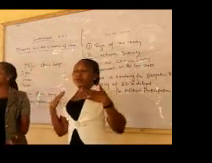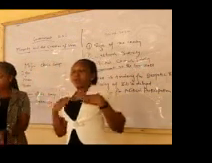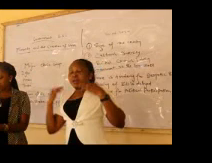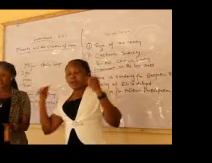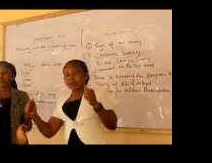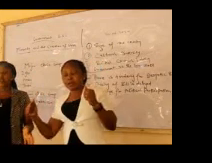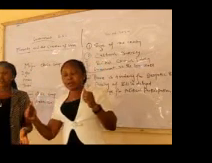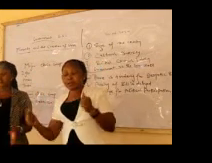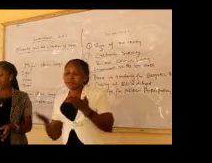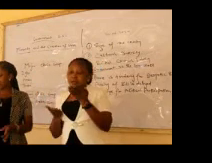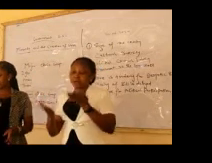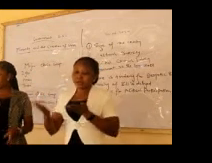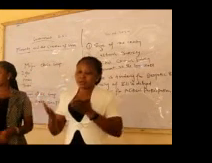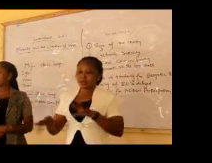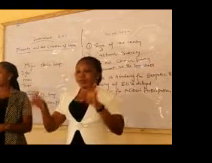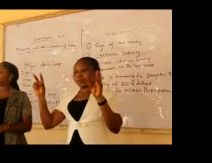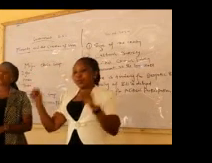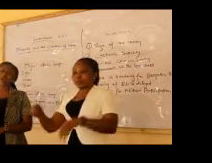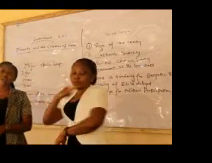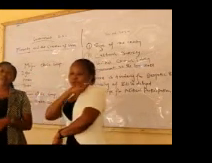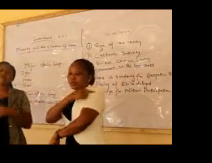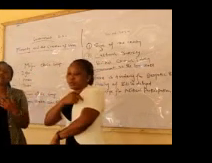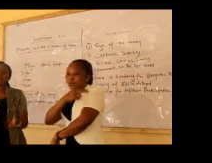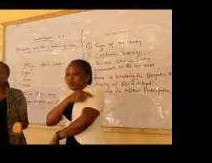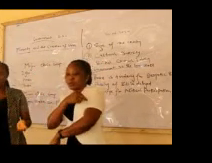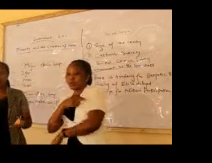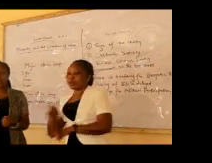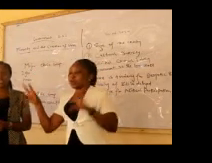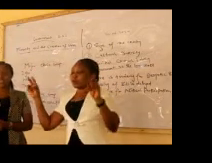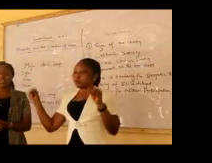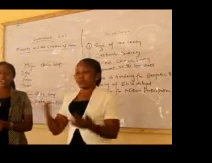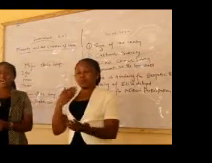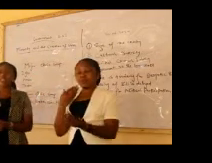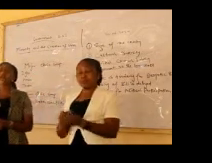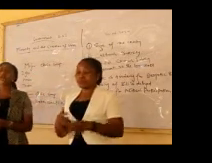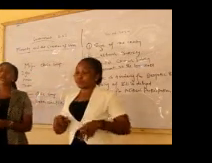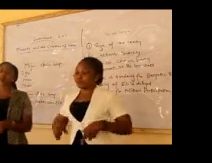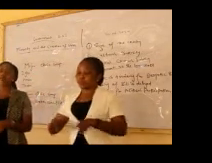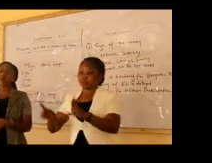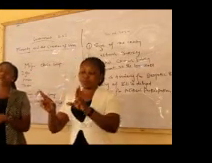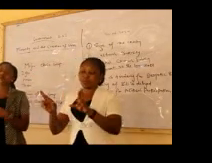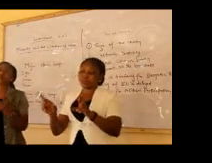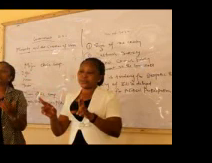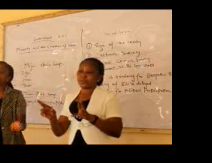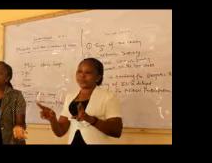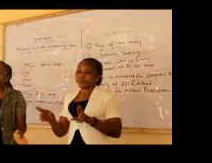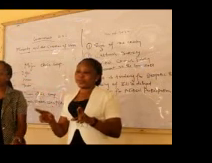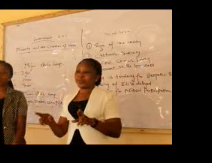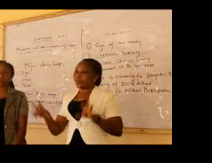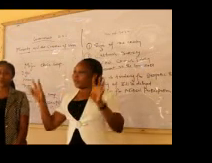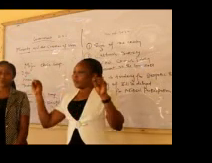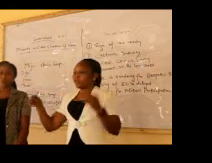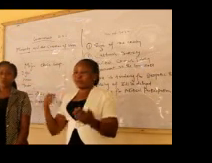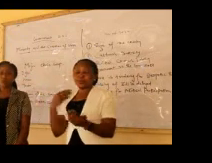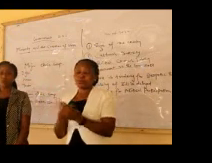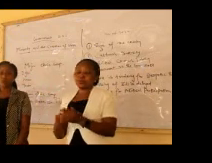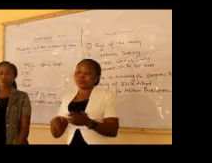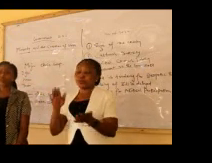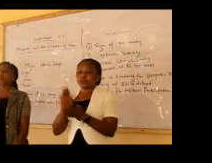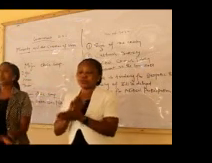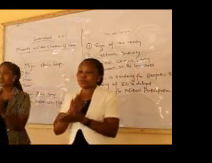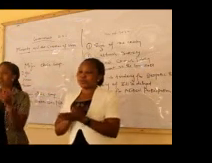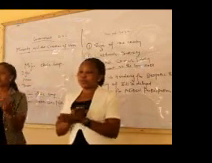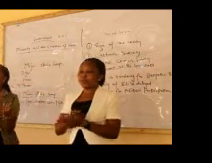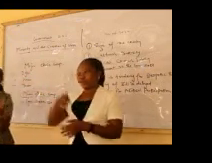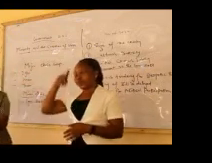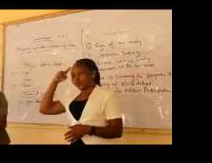you go to some of these areas, you find out that they do not have good roads, and they do not have good schools.